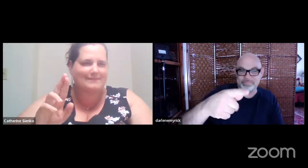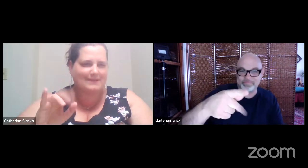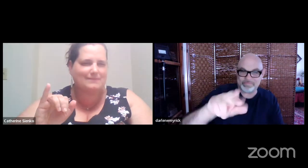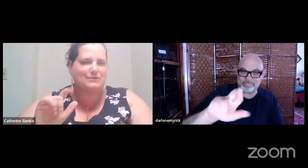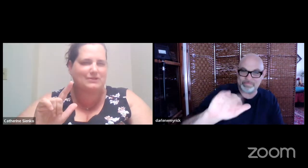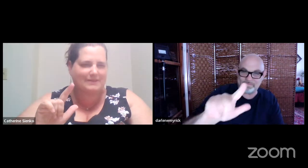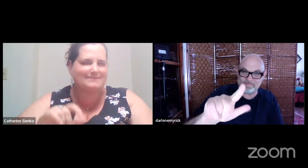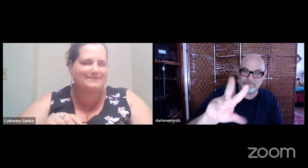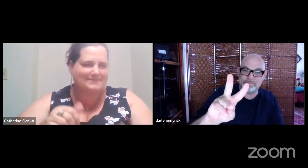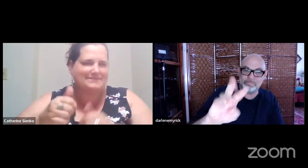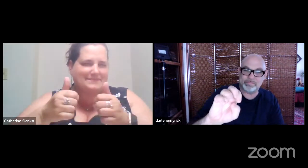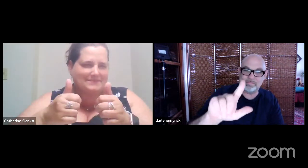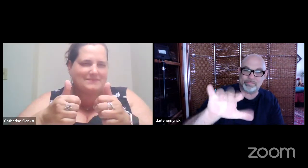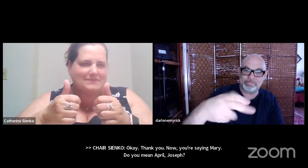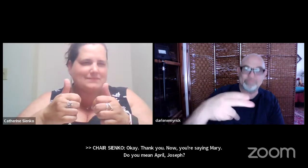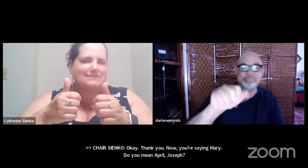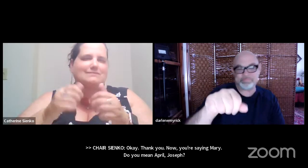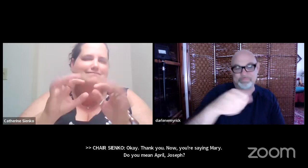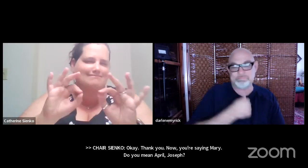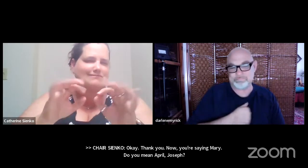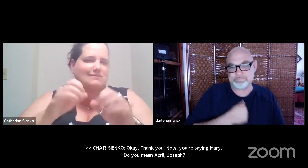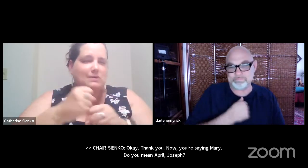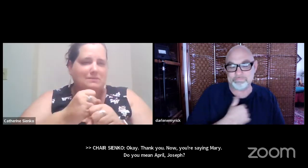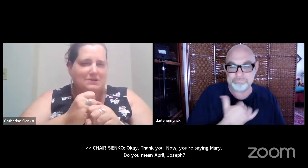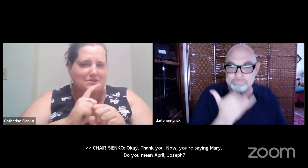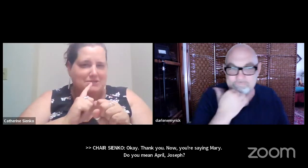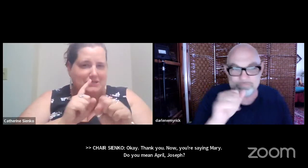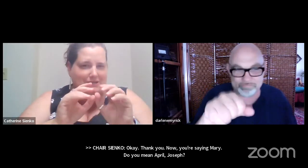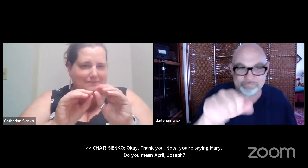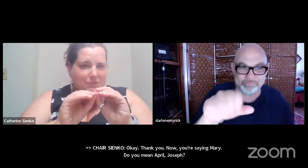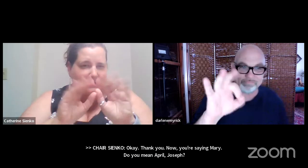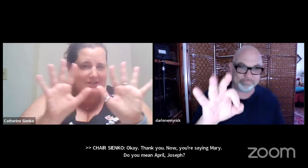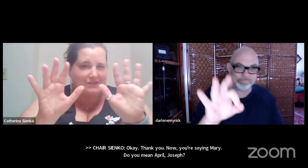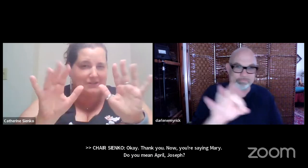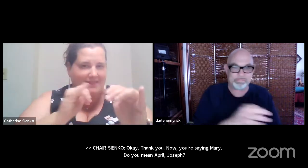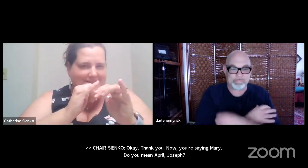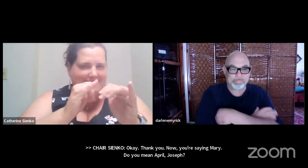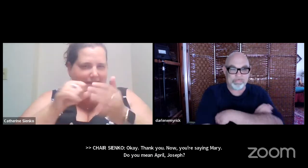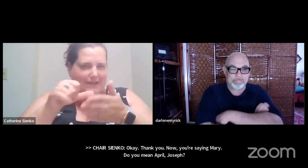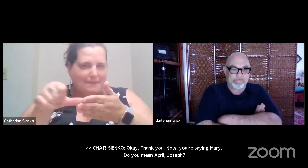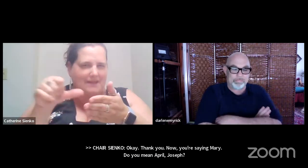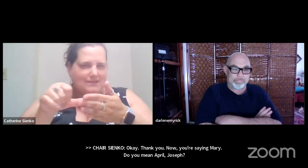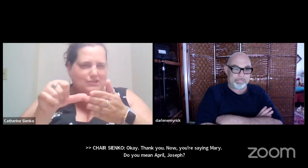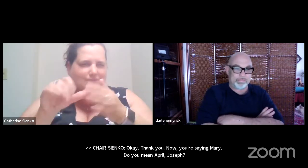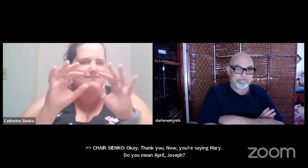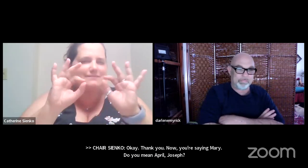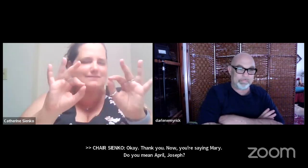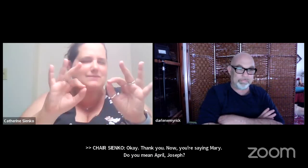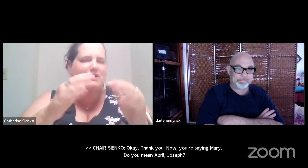Yes, that's right. Her name is April Welch. Correct. I apologize. Not Mary.